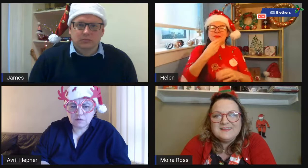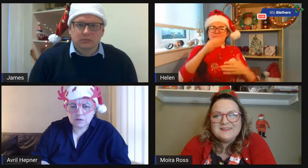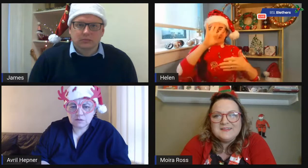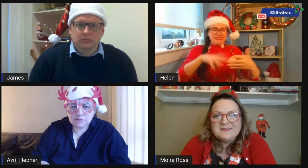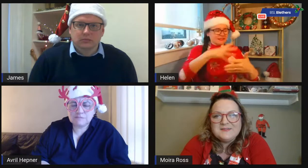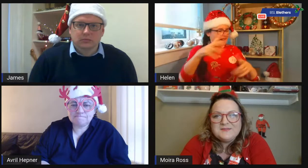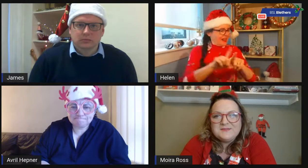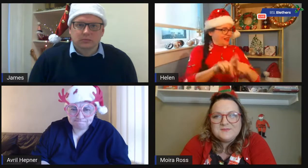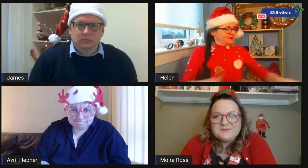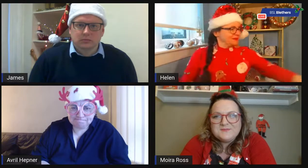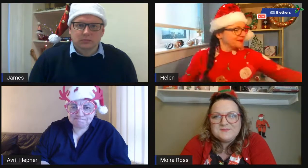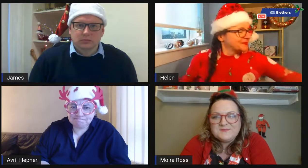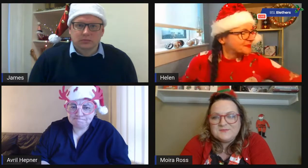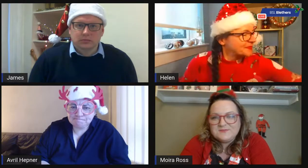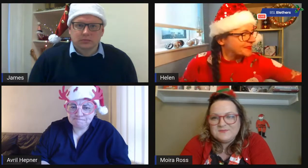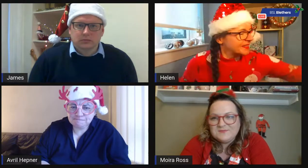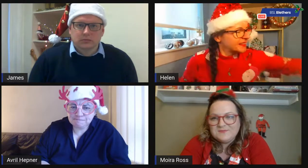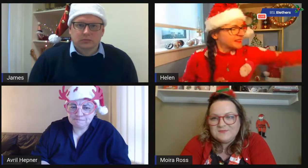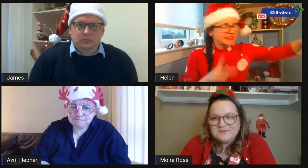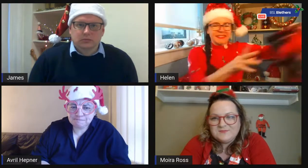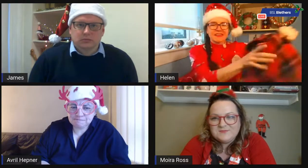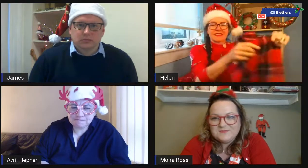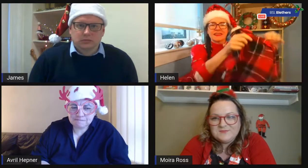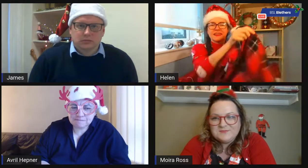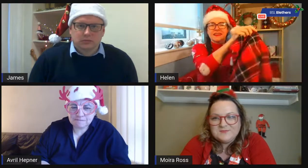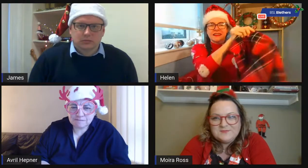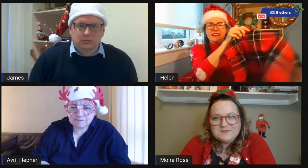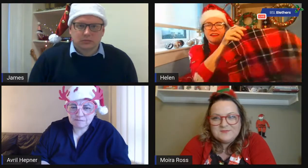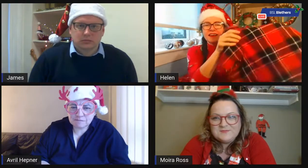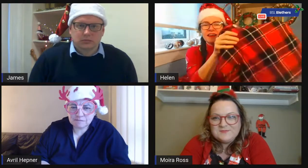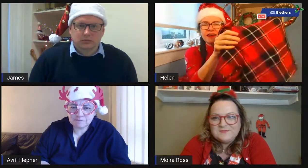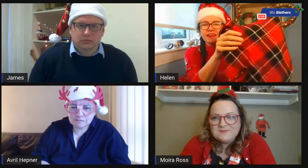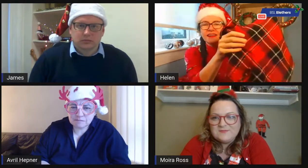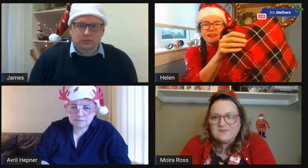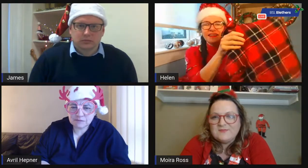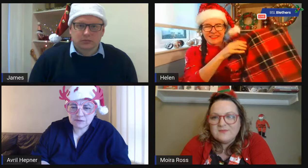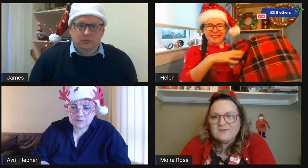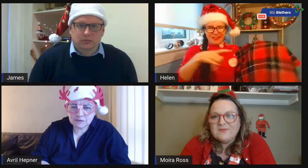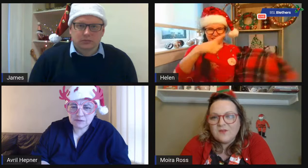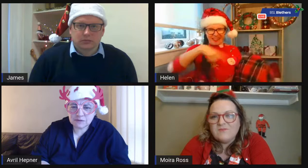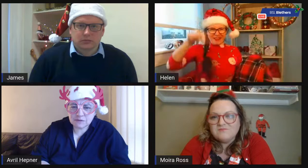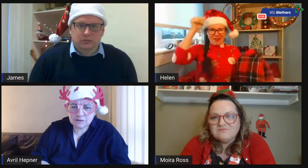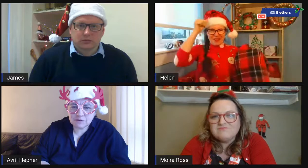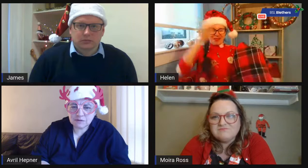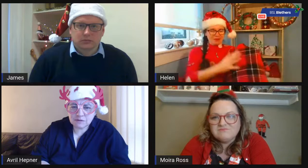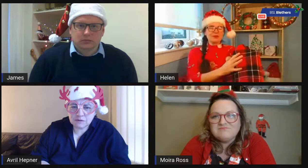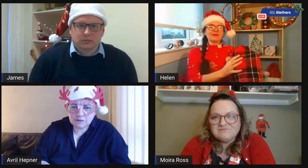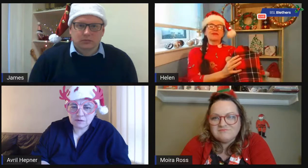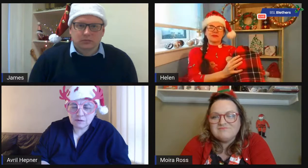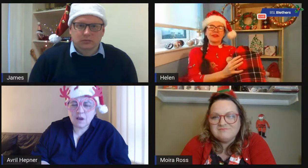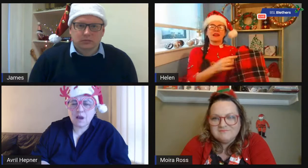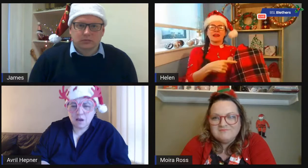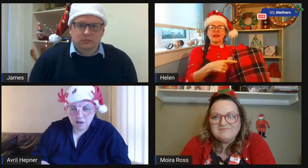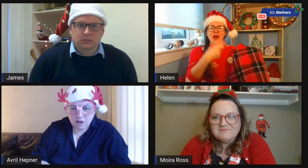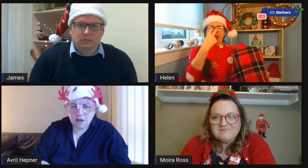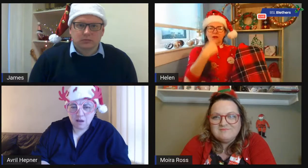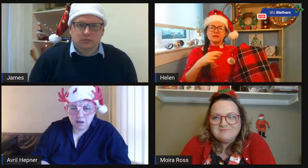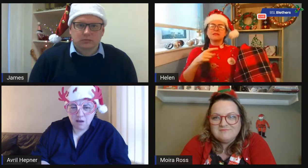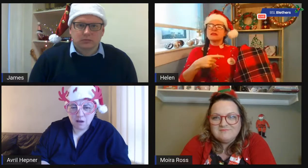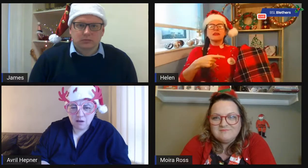everybody else, lying around. Maybe wee Christmas outfits you'd bought them and then they've got too big. So this is an example. This was a wee Christmas